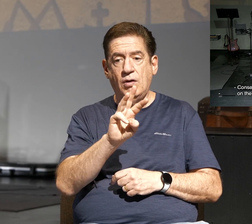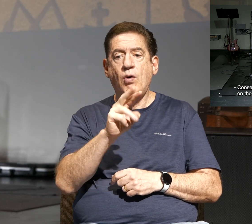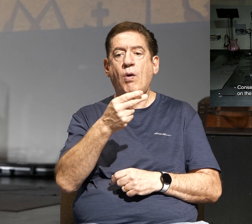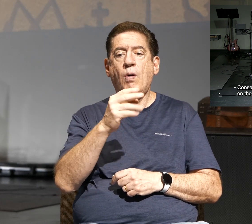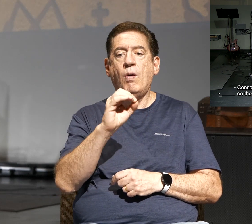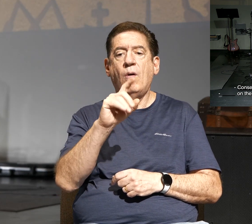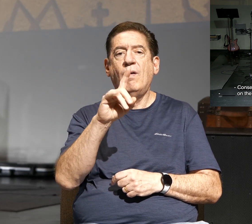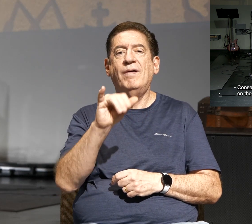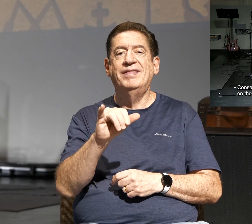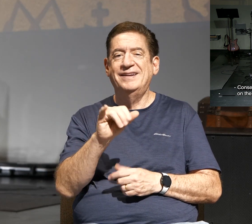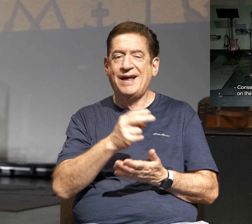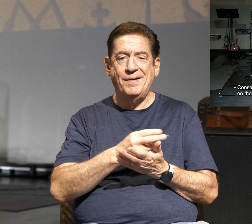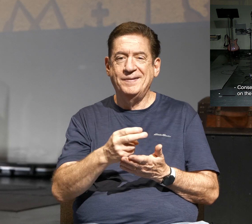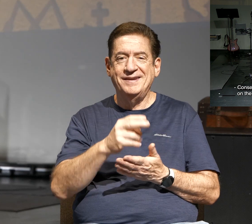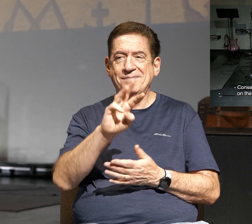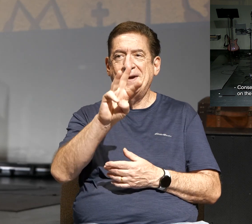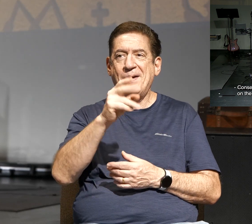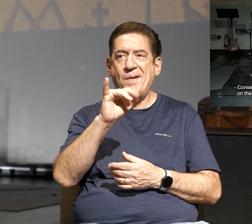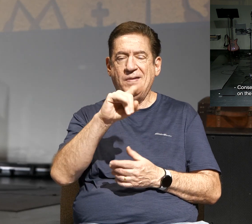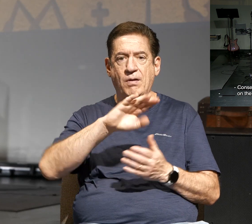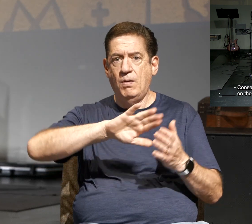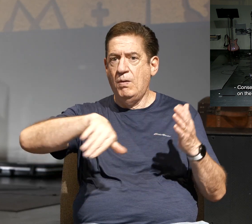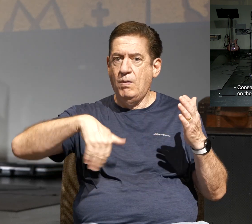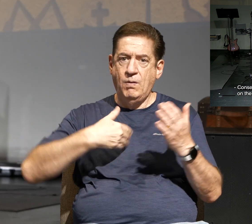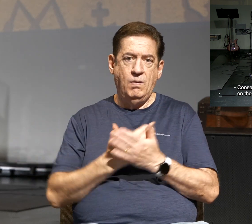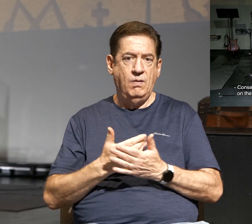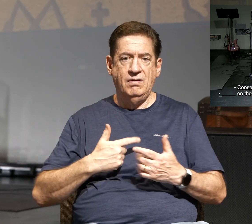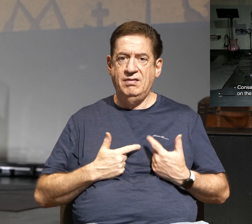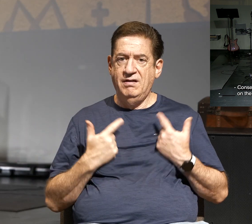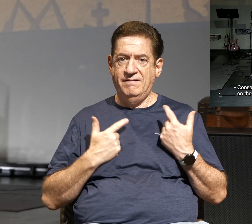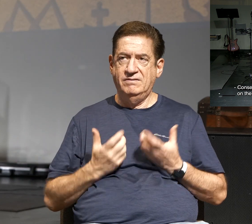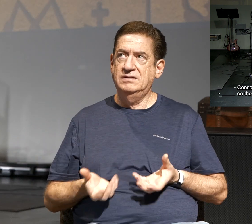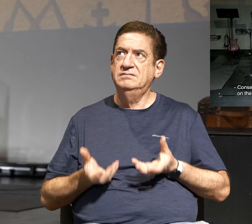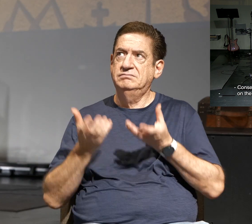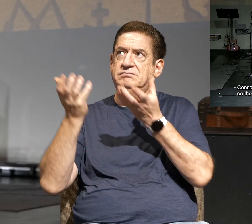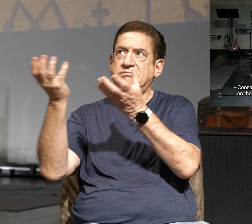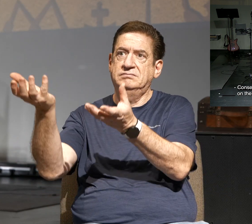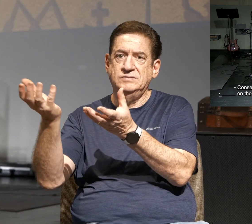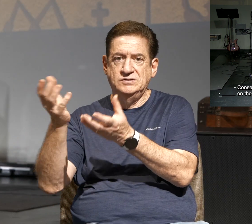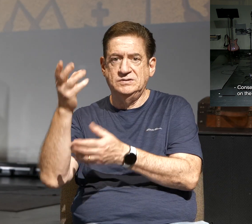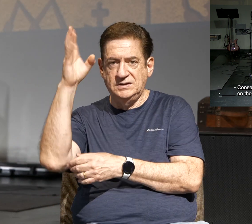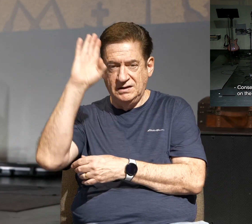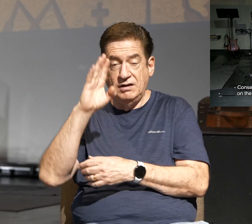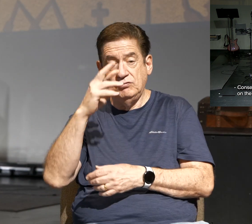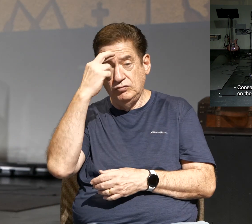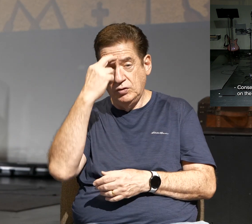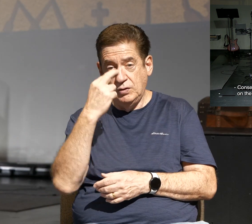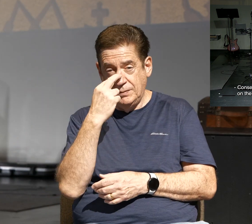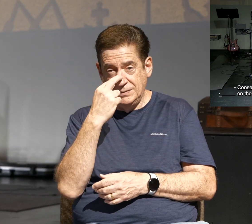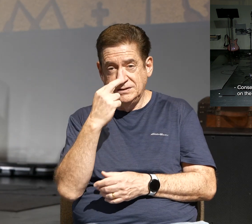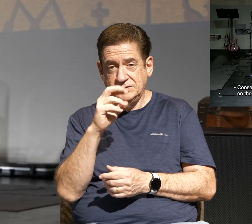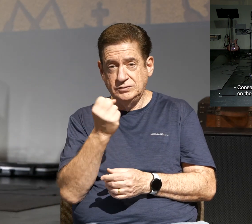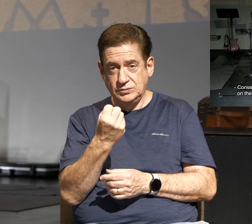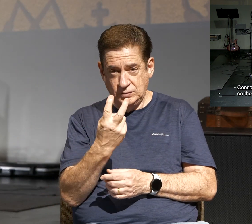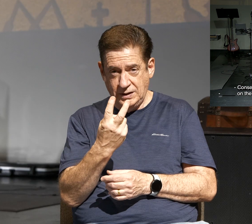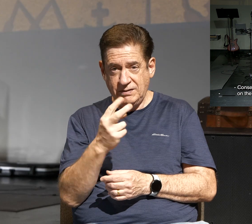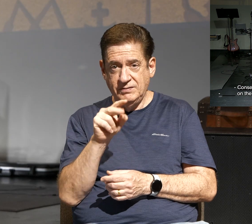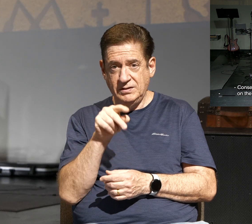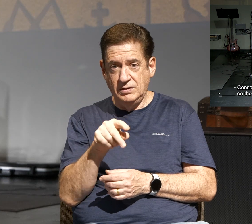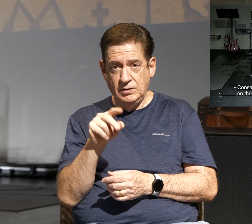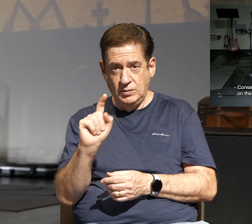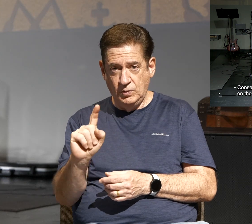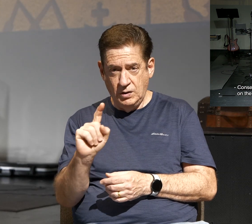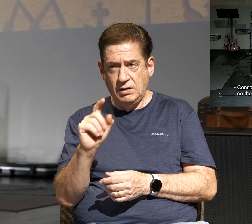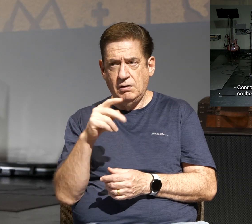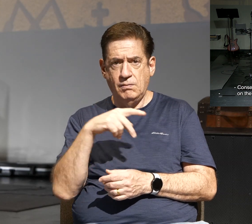W-H-O-L-L-Y, holy. I give my whole life to God. Romans 12:1, this is what Paul is saying. He